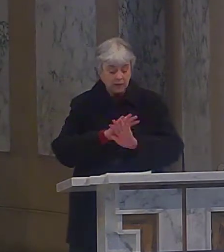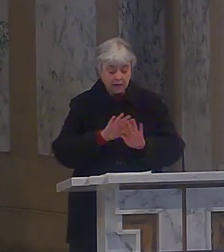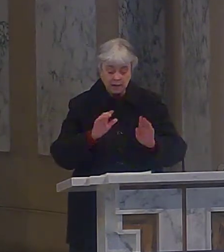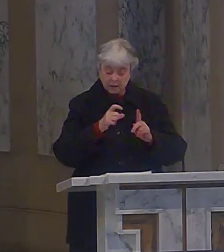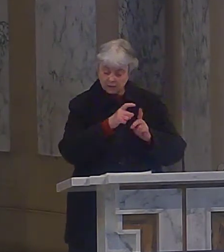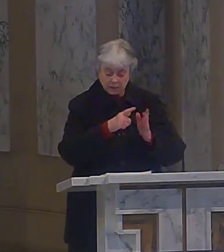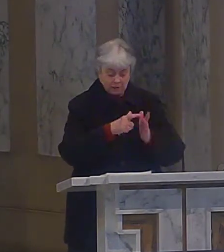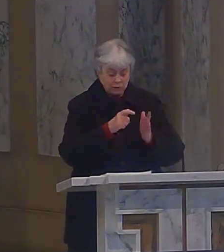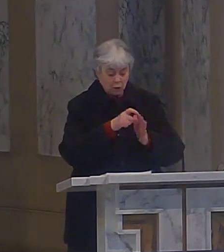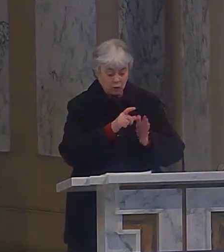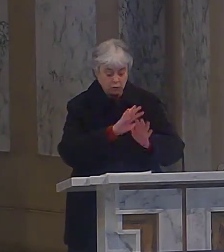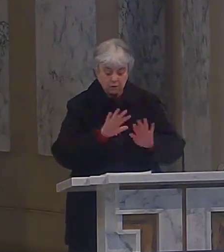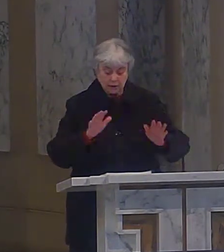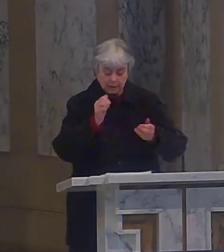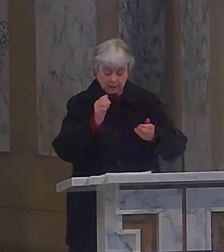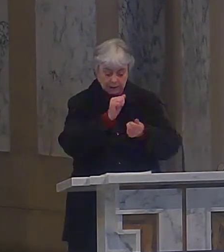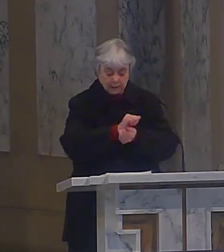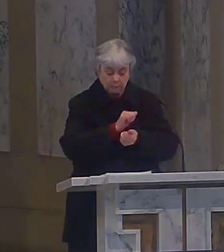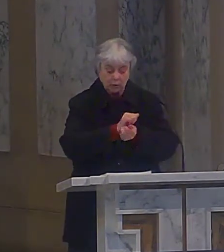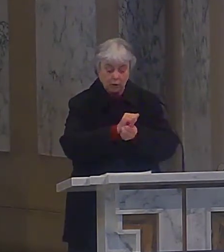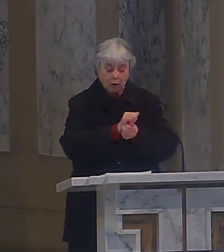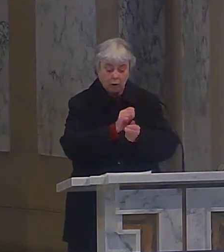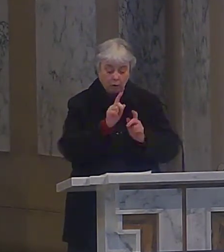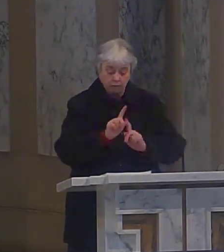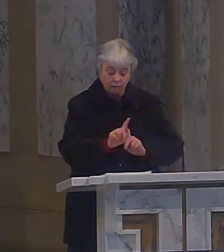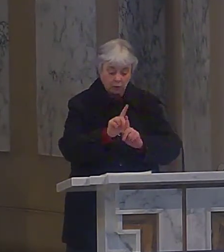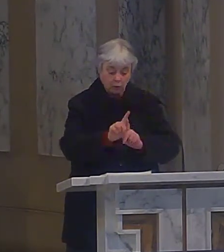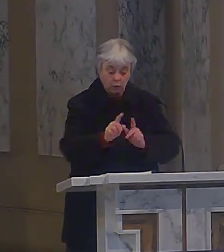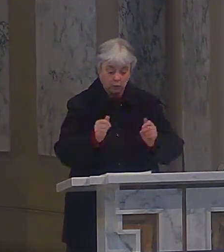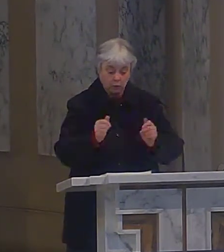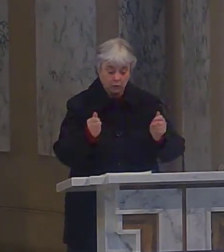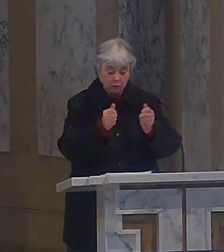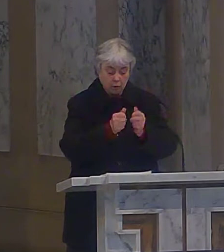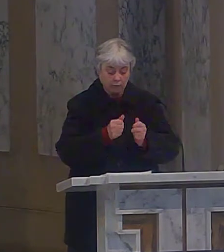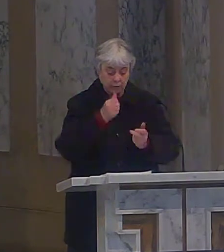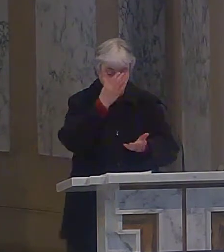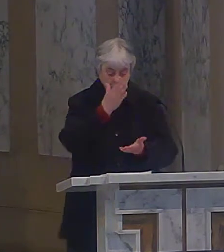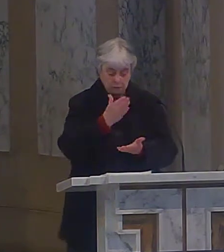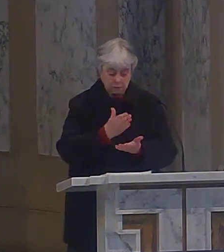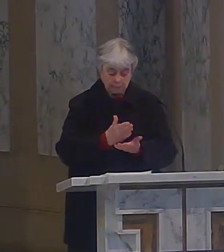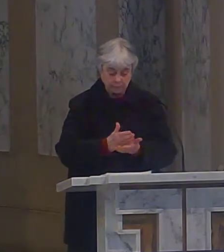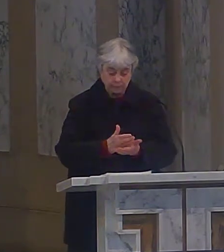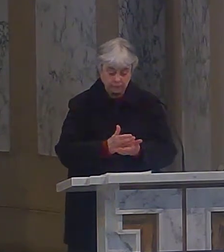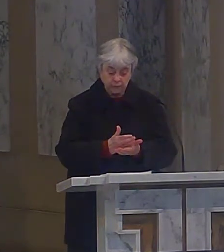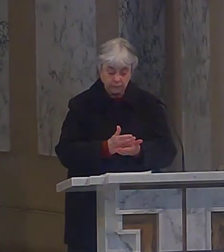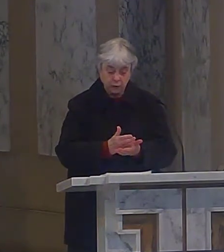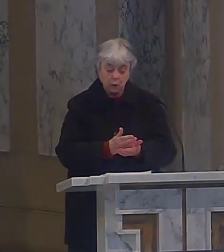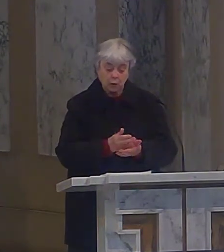they they did not keep or follow the covenant